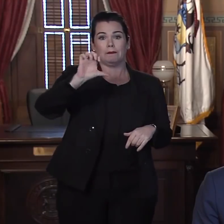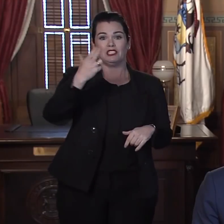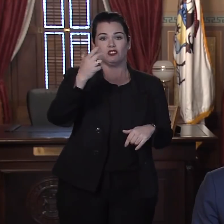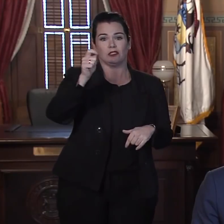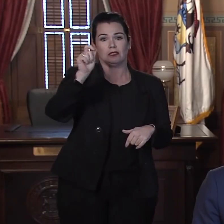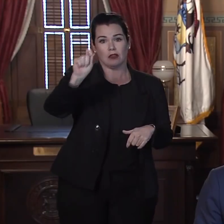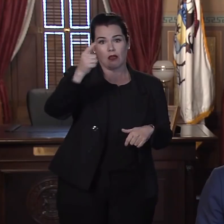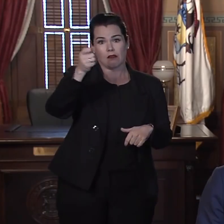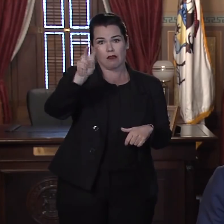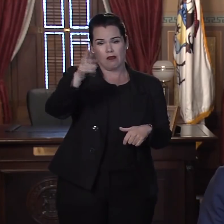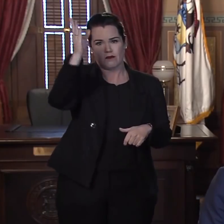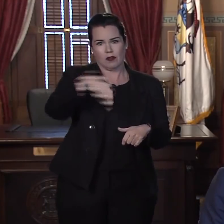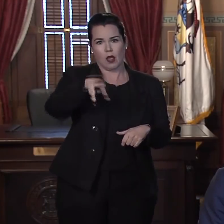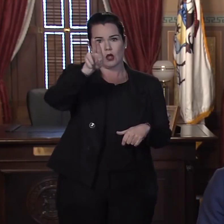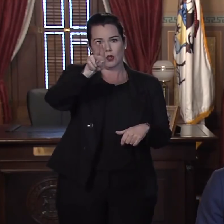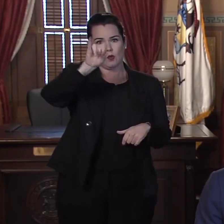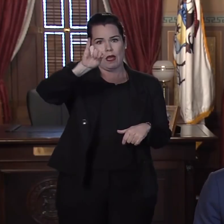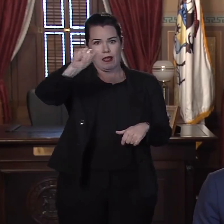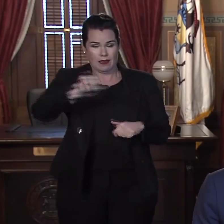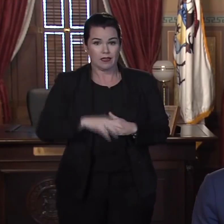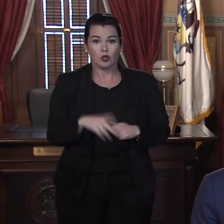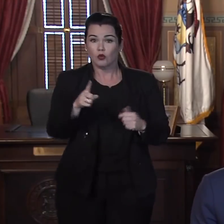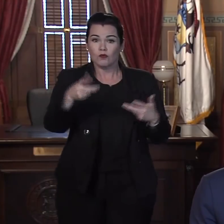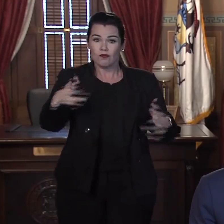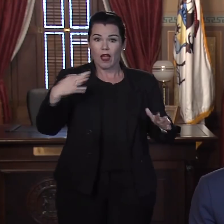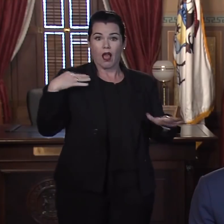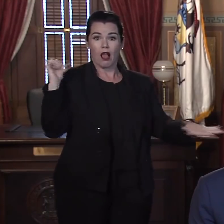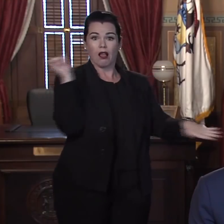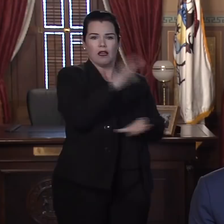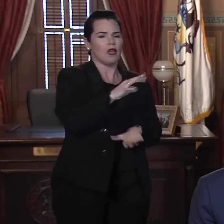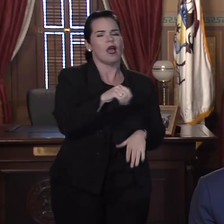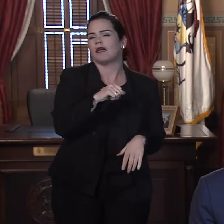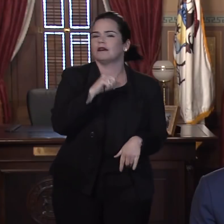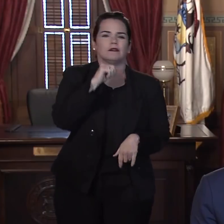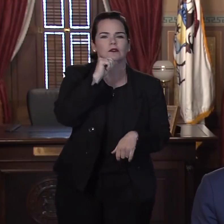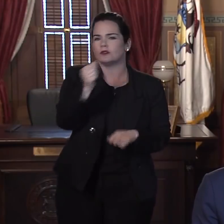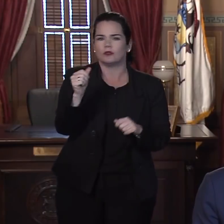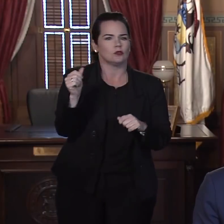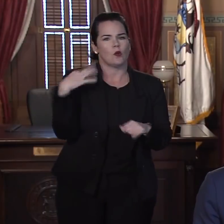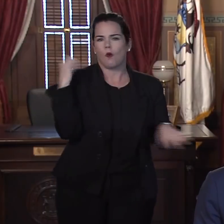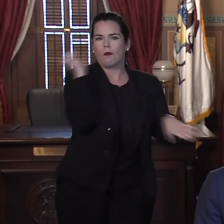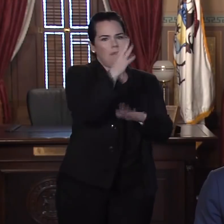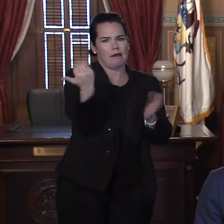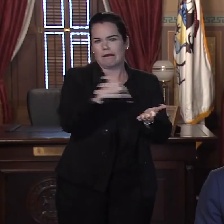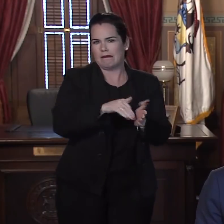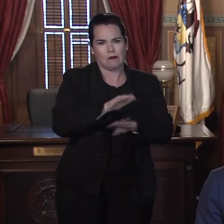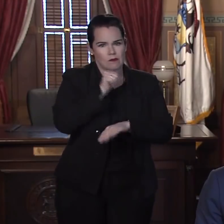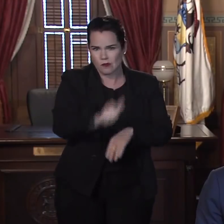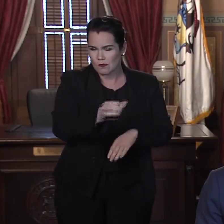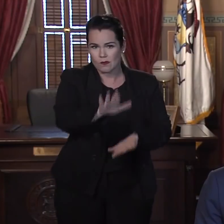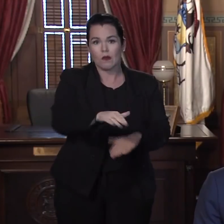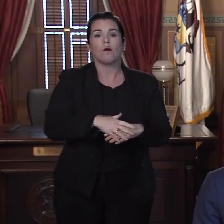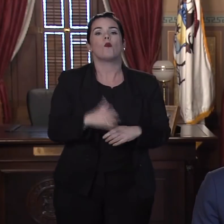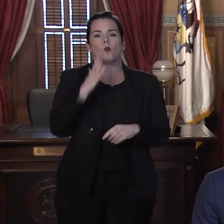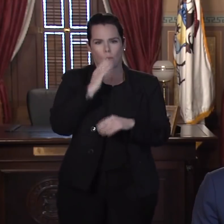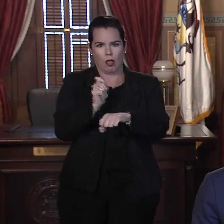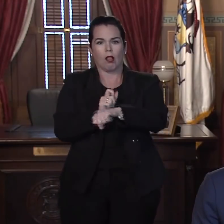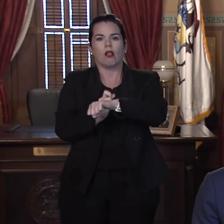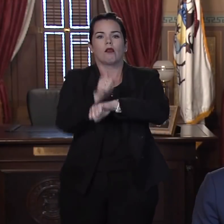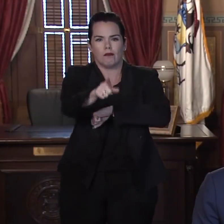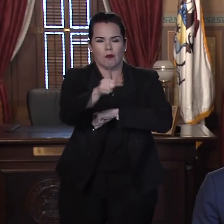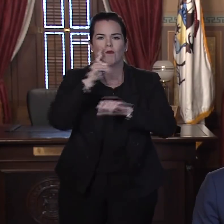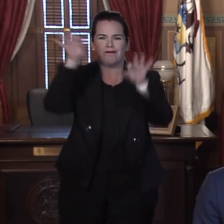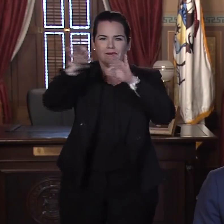michigan.gov/UIA. If you've already applied, there's no need to reapply. Look for an email that will send you with the next steps you need to take to get